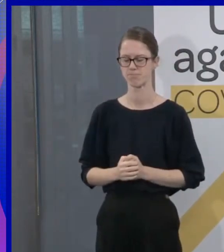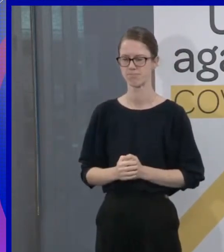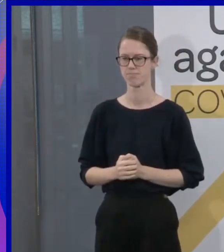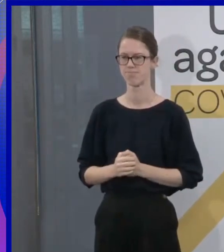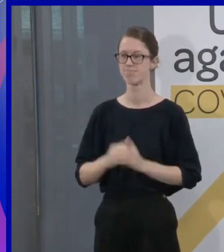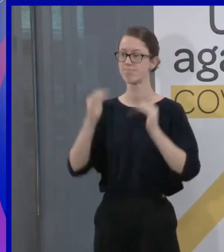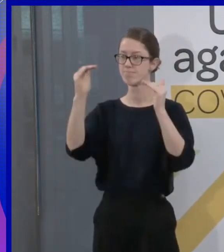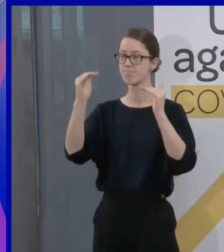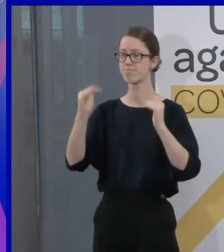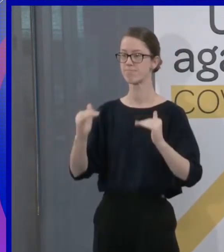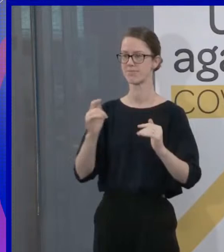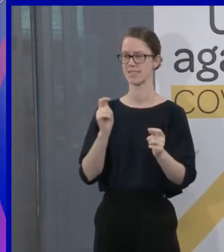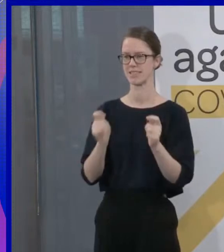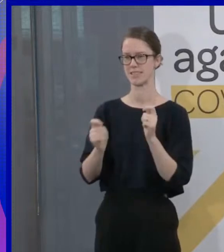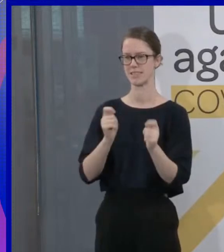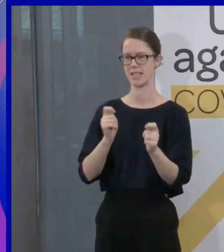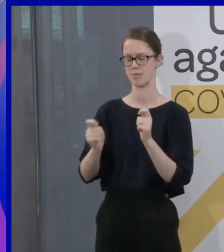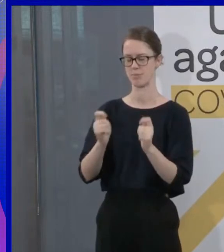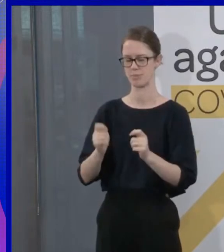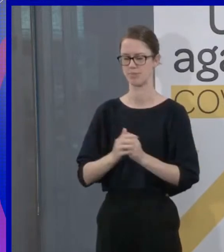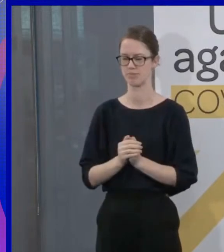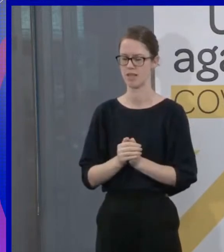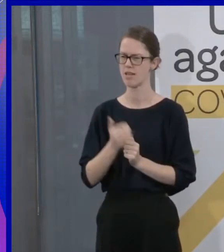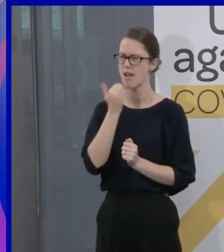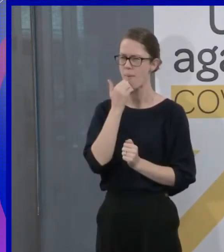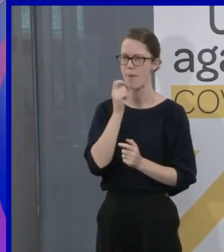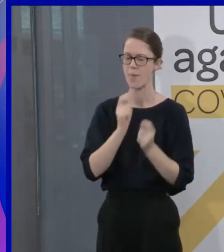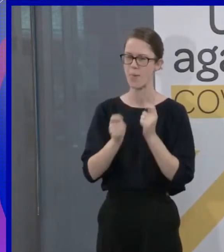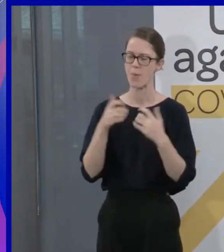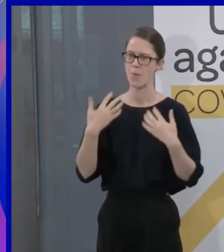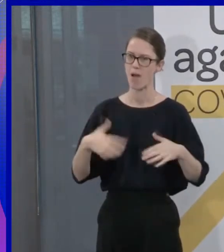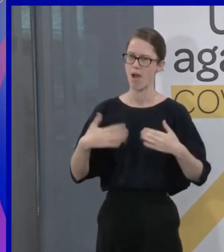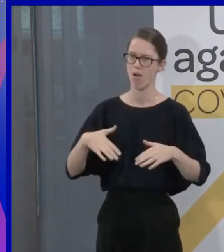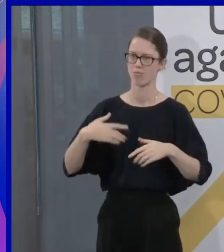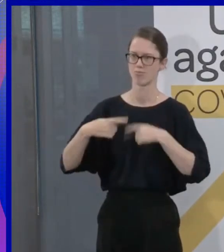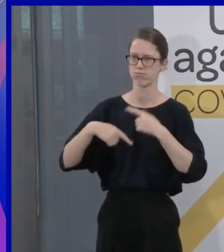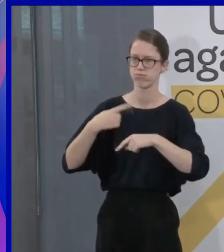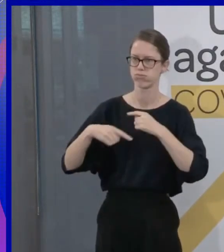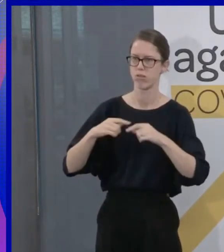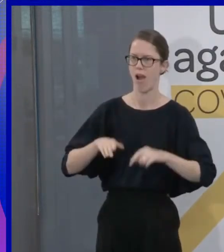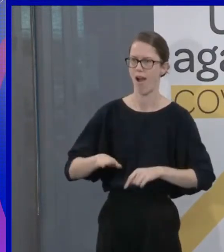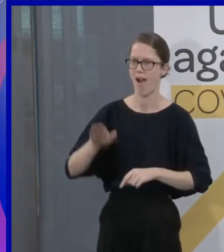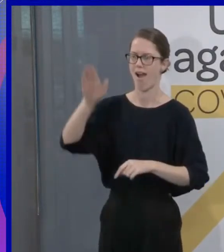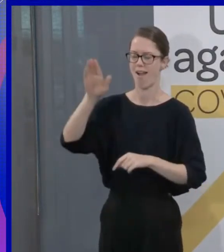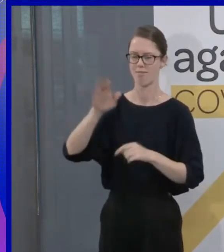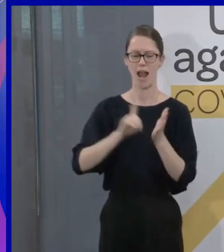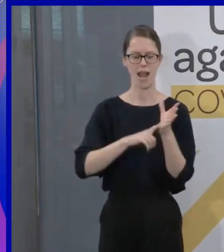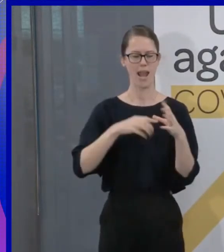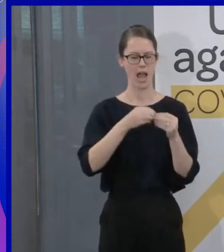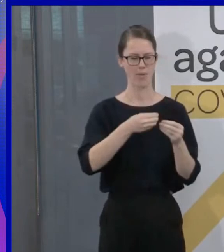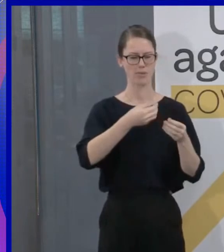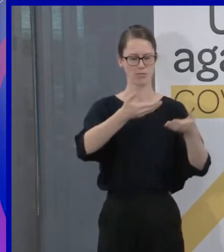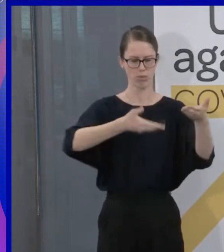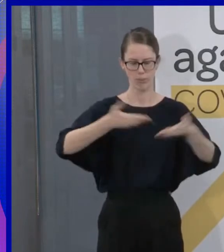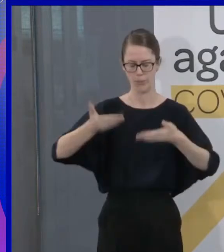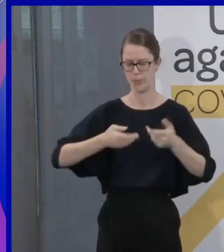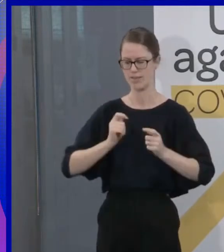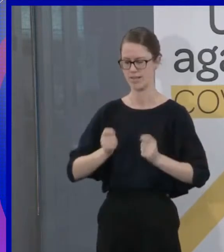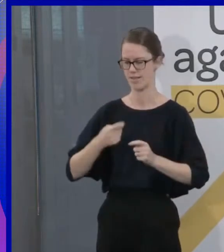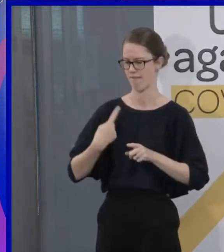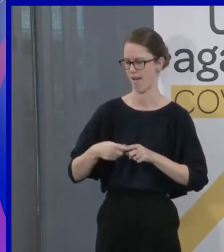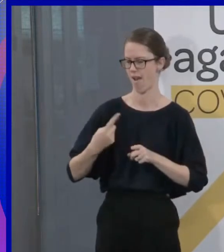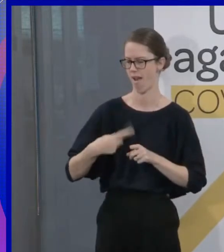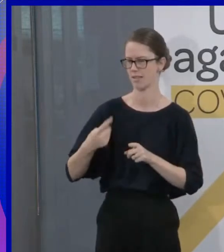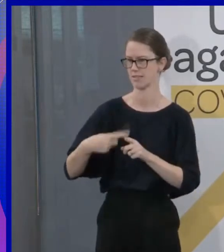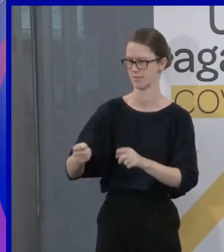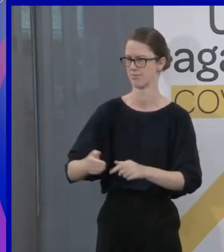on to testing, we're continuing to see record levels of testing, and our labs are continuing to meet the demand for levels we have not previously seen before